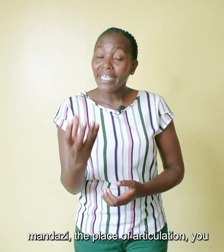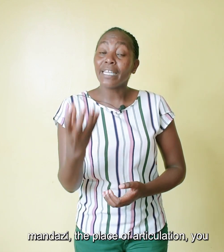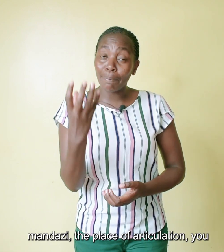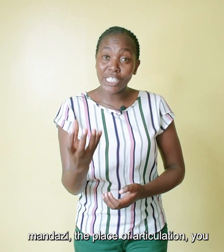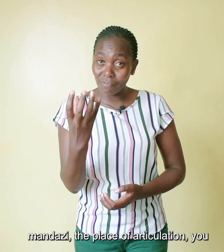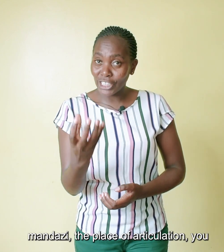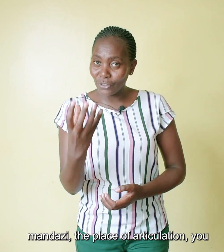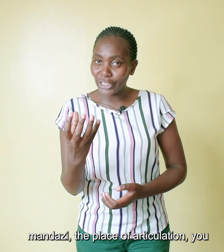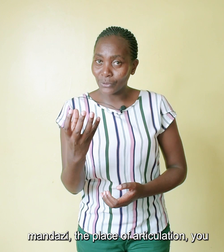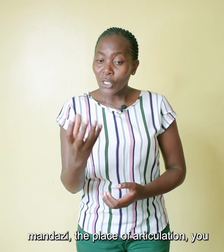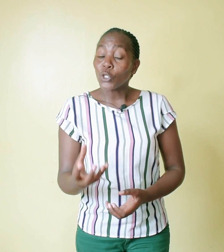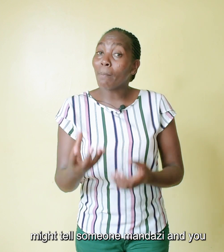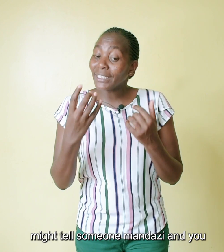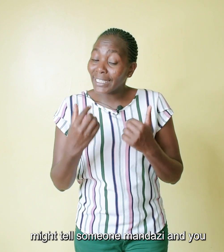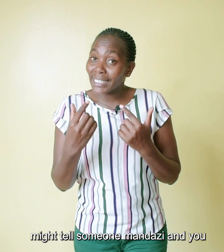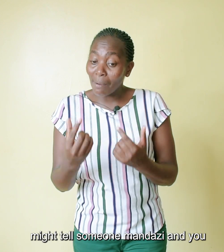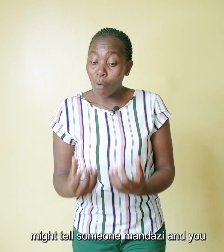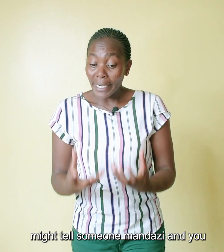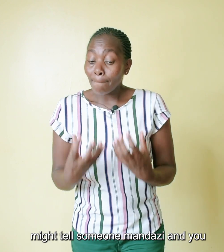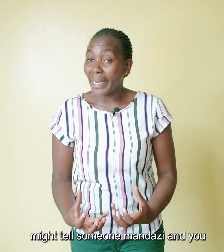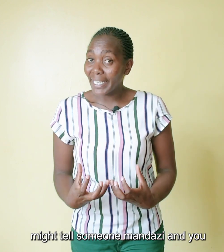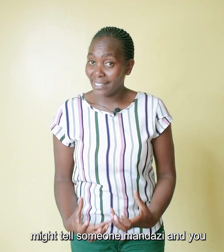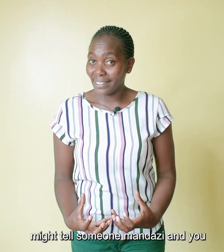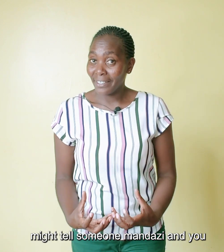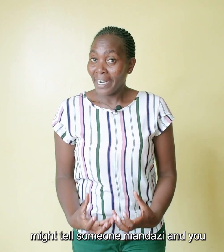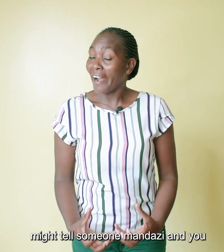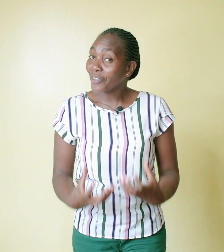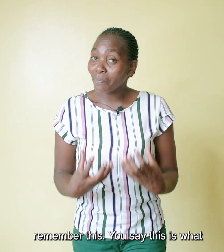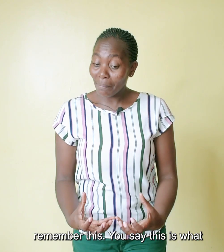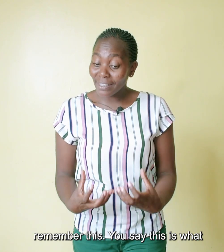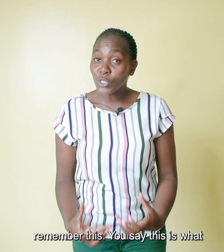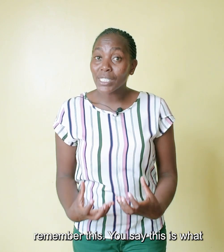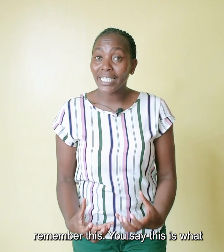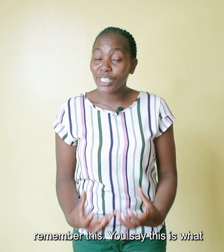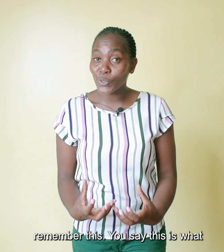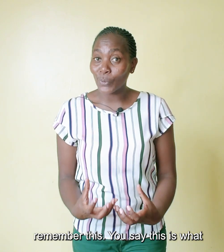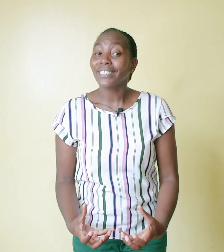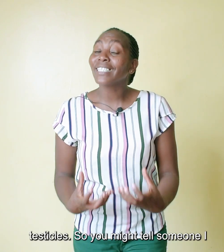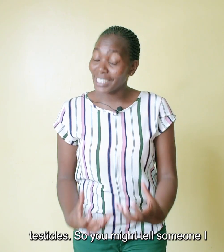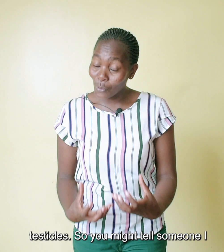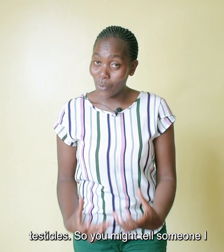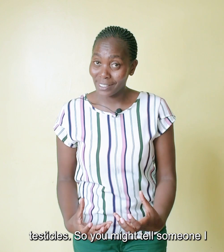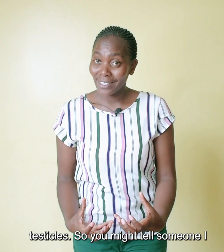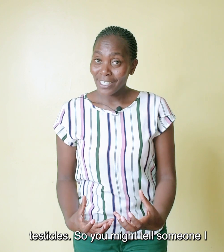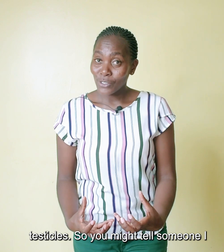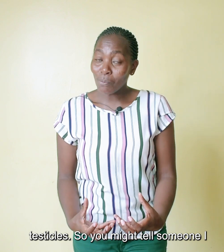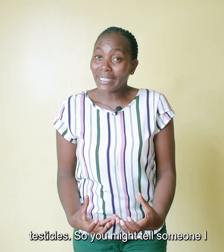the place of articulation. You might tell someone mandazi. And you remember this, we say this is what? Testicles. So you might